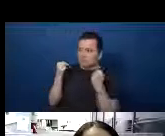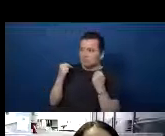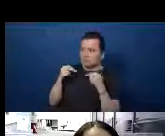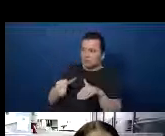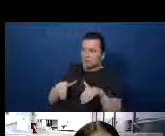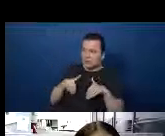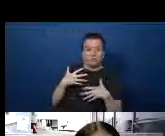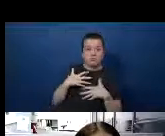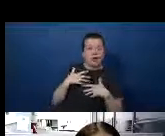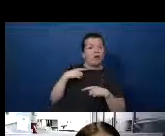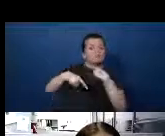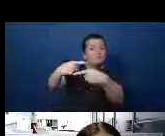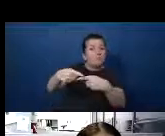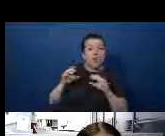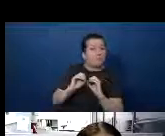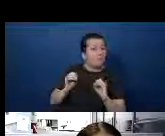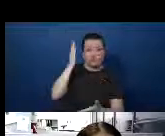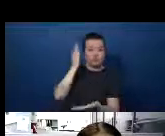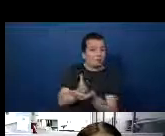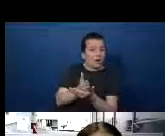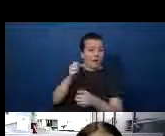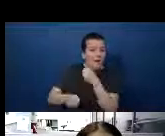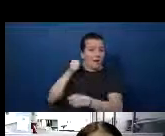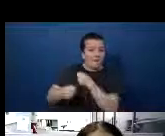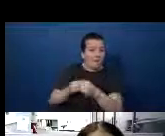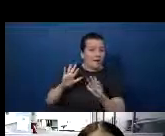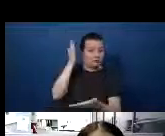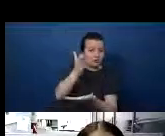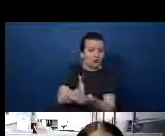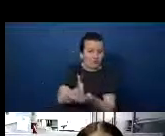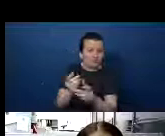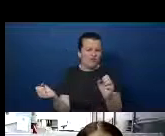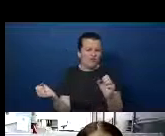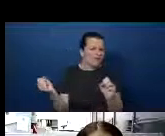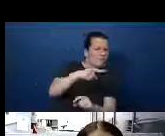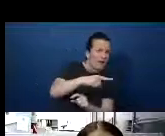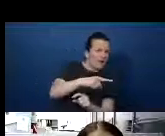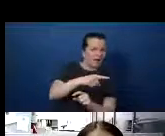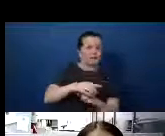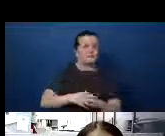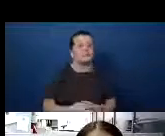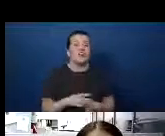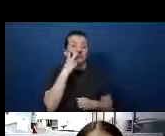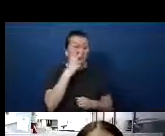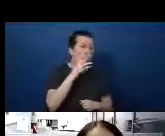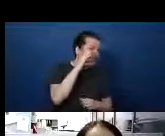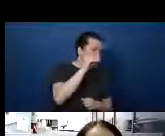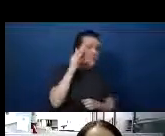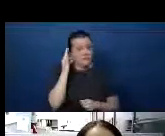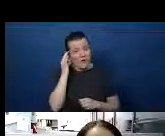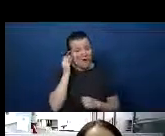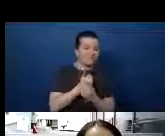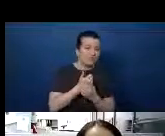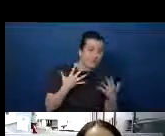me together again. In terms of gender difference in perpetuation, a girl with cerebral